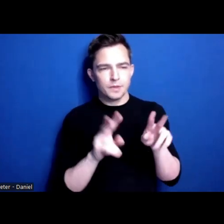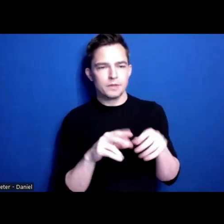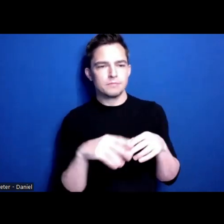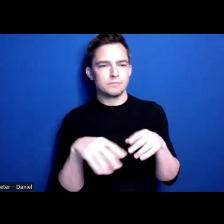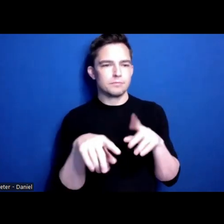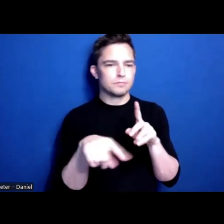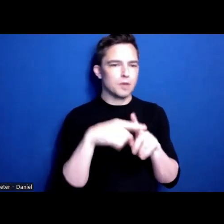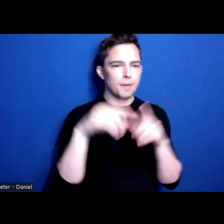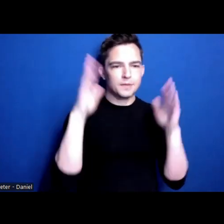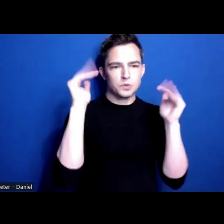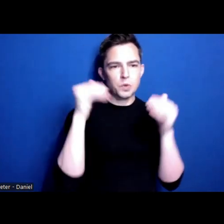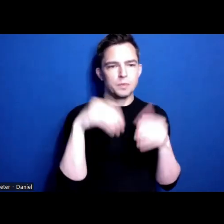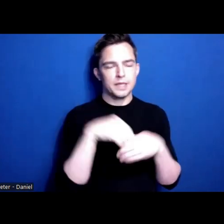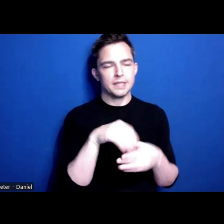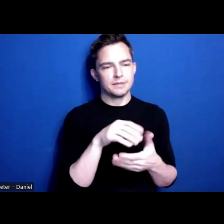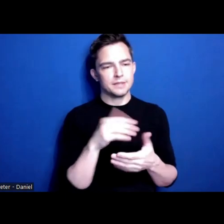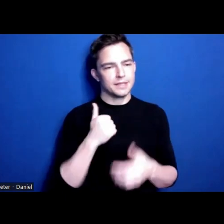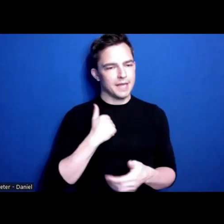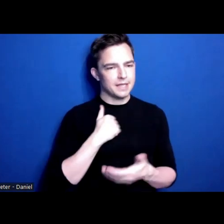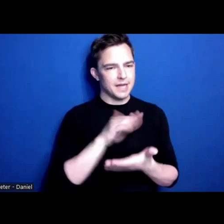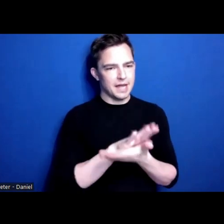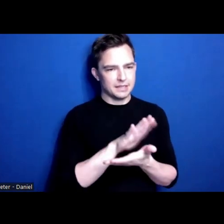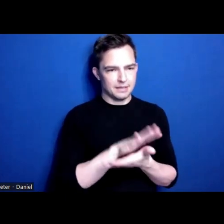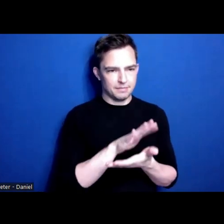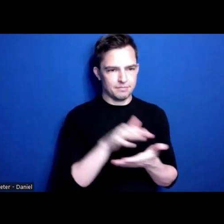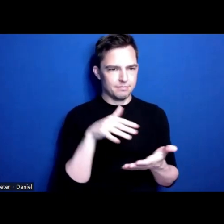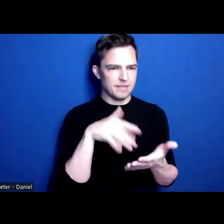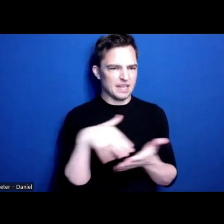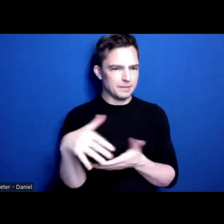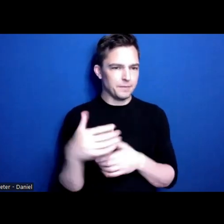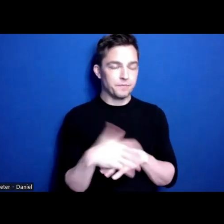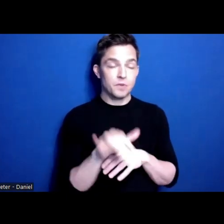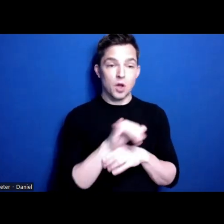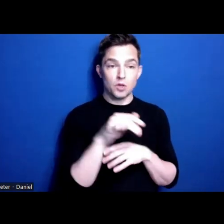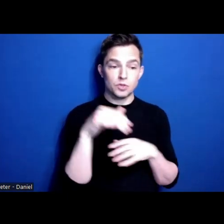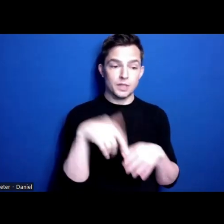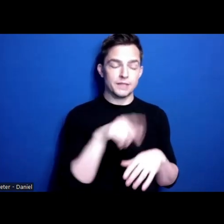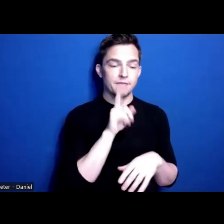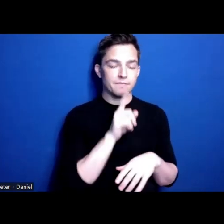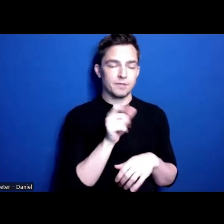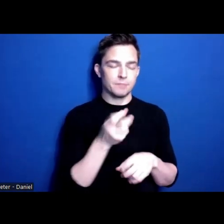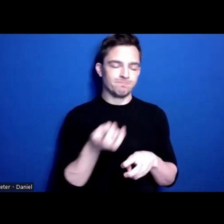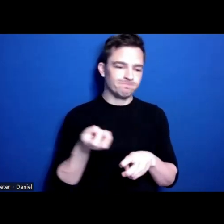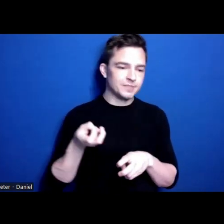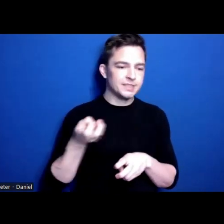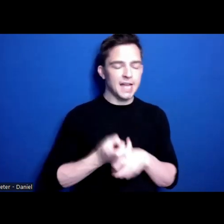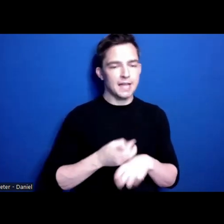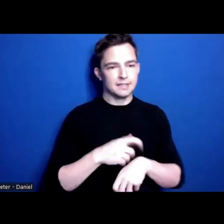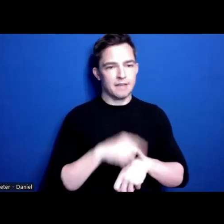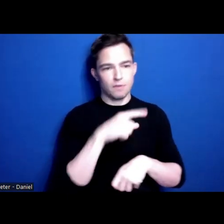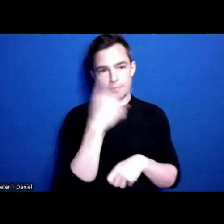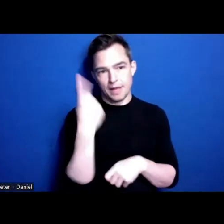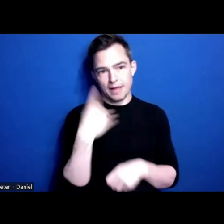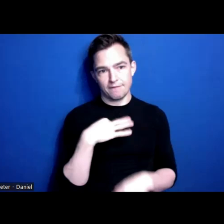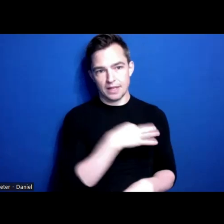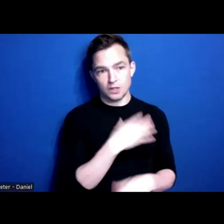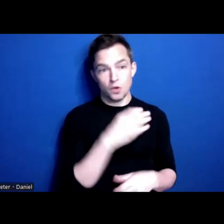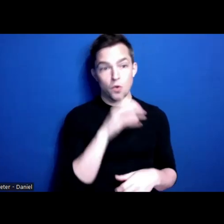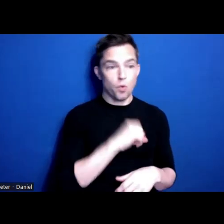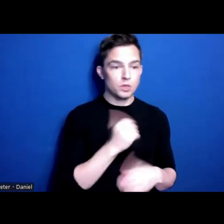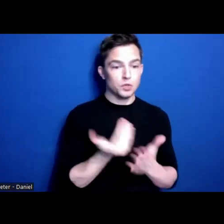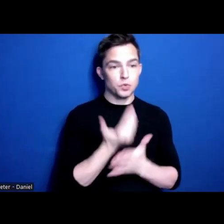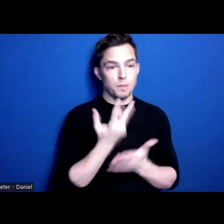Canadian academia. She added that it's also a taxing time for Black faculty, old and new, who